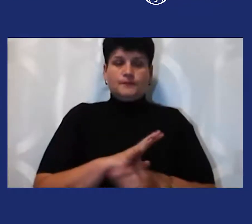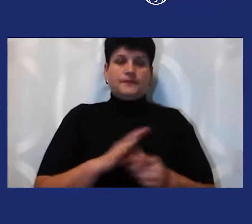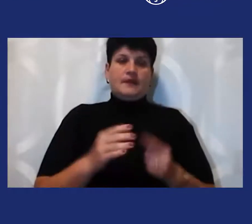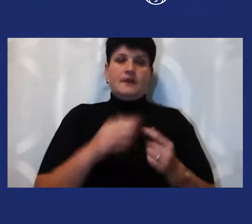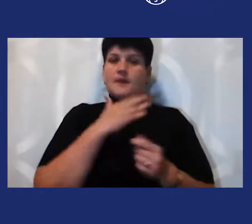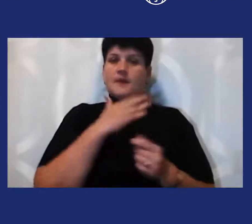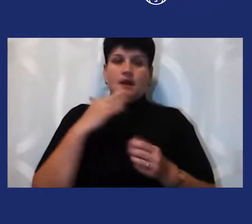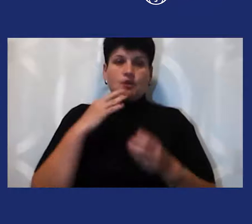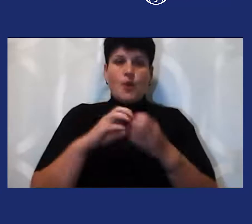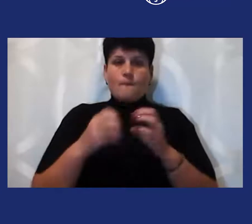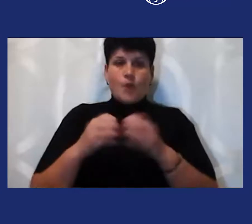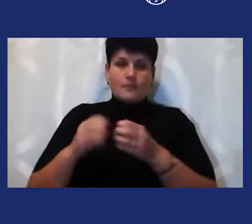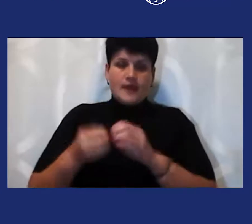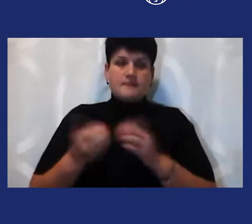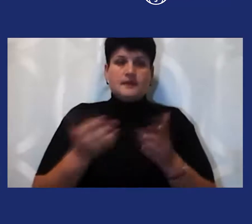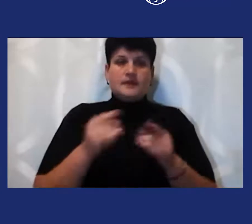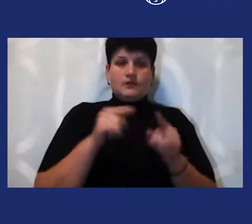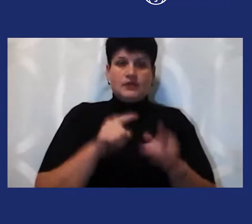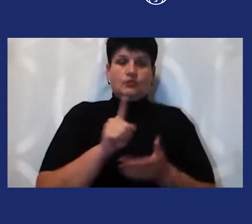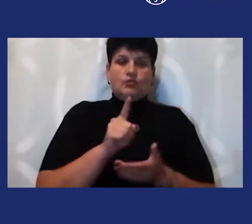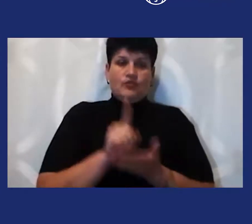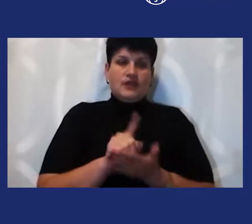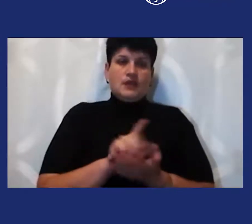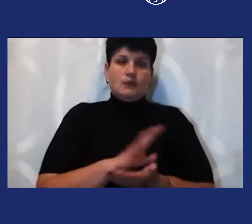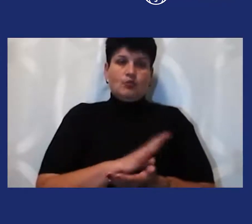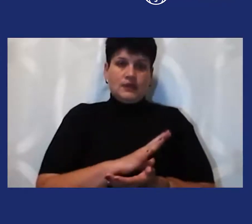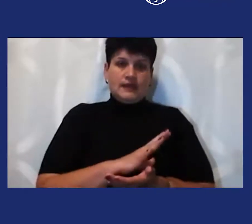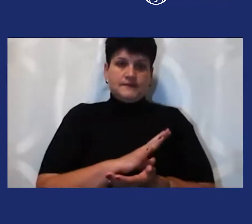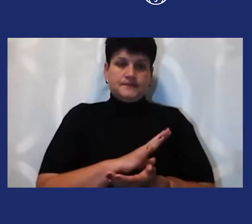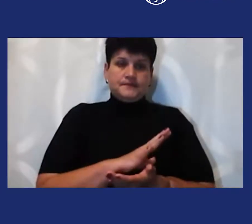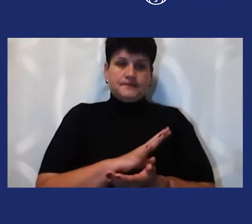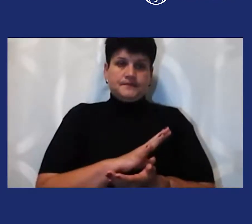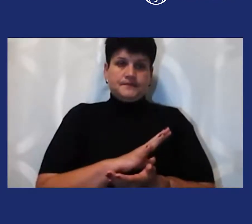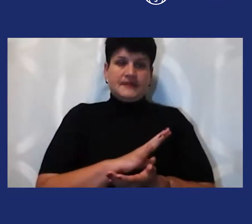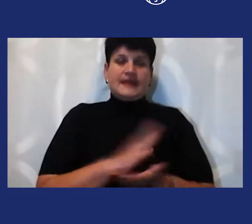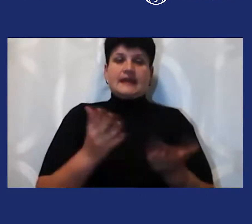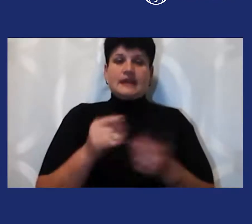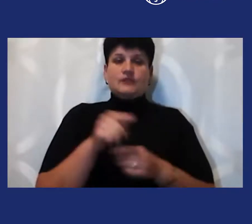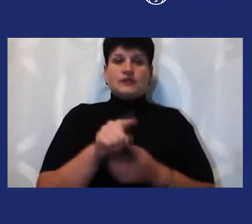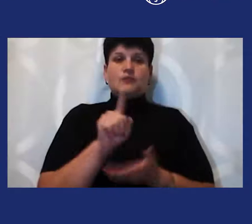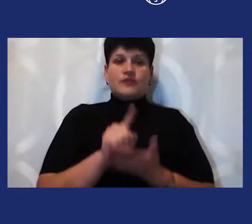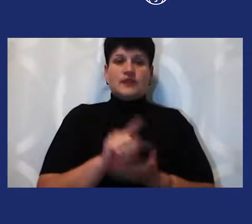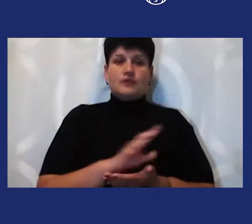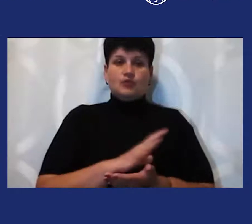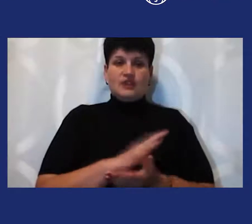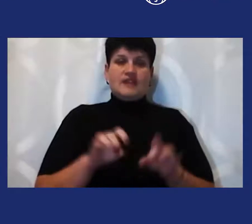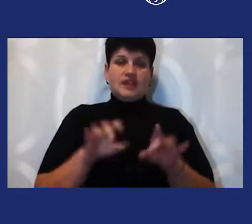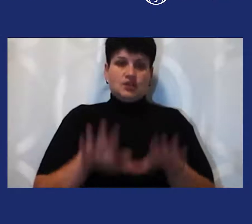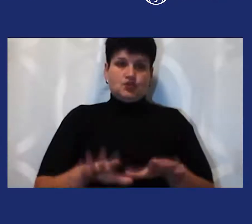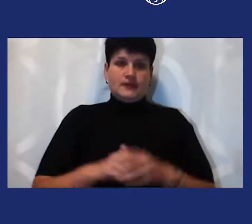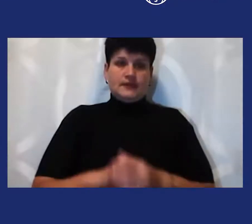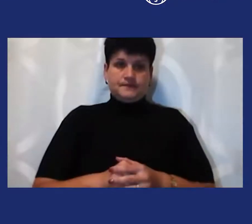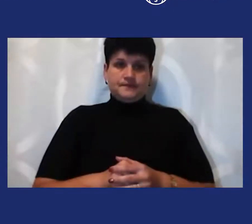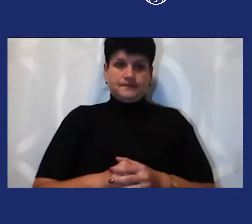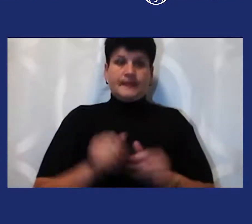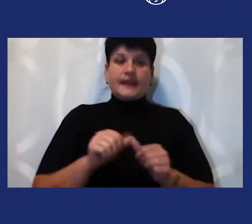that the electoral environment was quite a difficult one for political